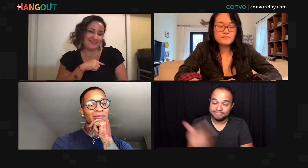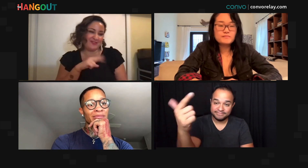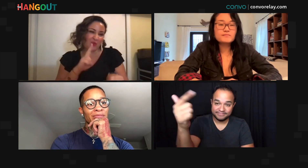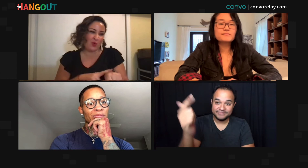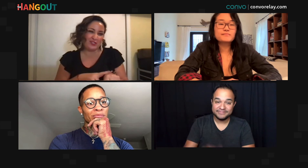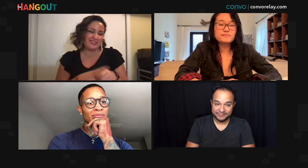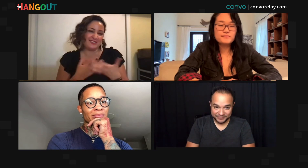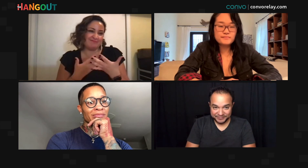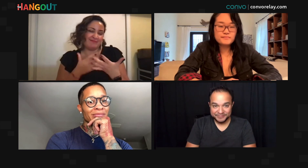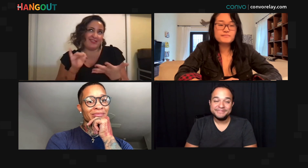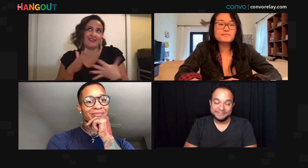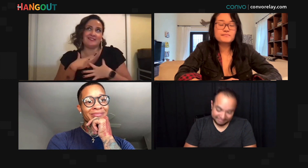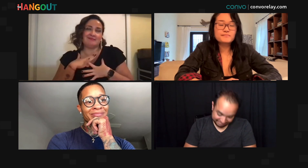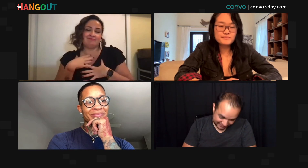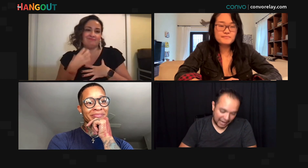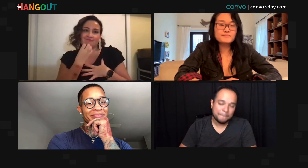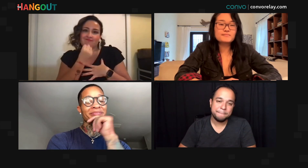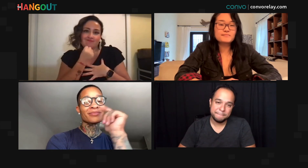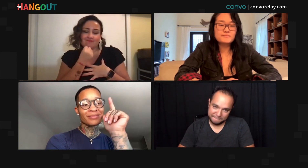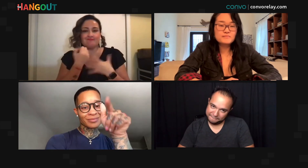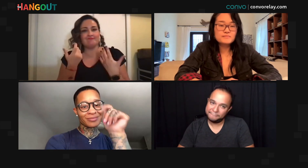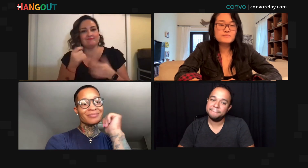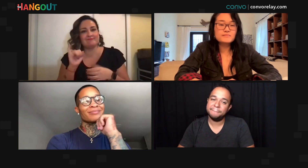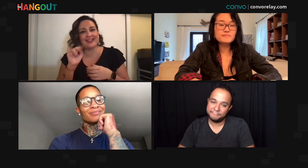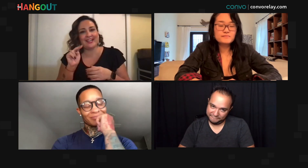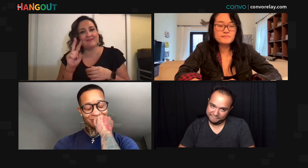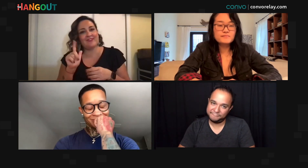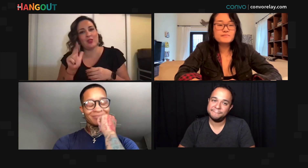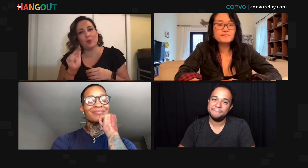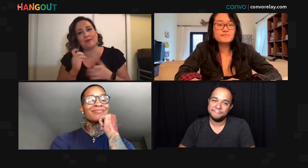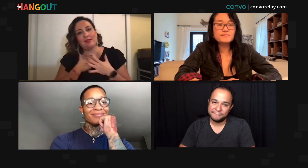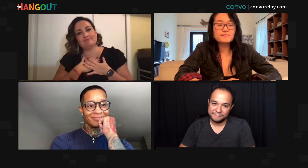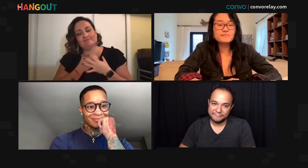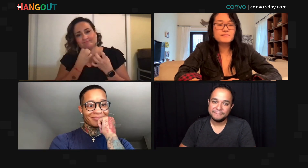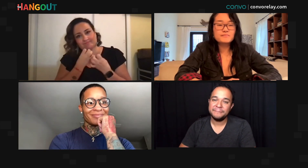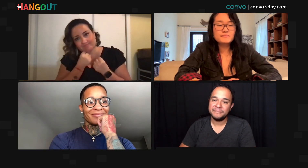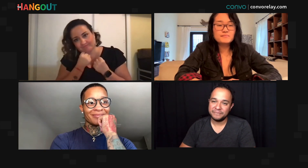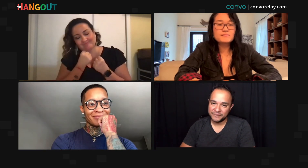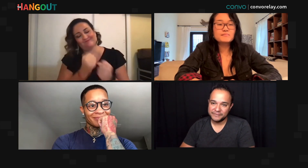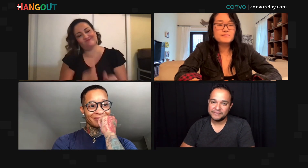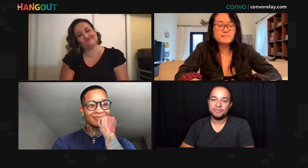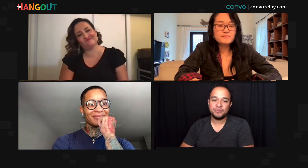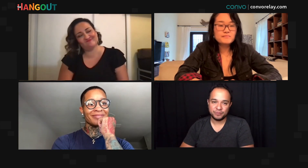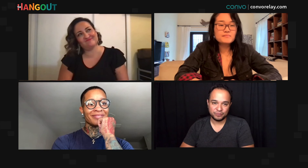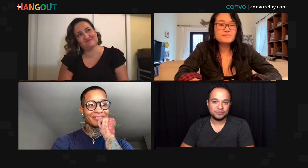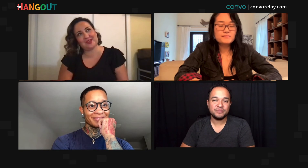the people that were there to support us. That's something you hold on to, and that's something that's just invaluable.